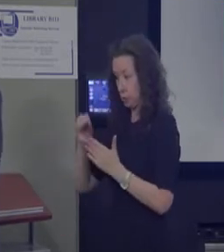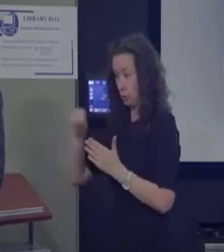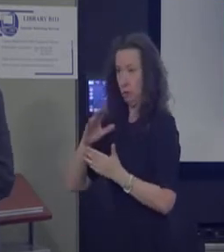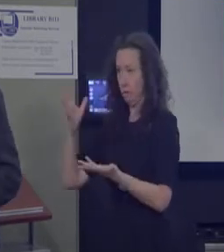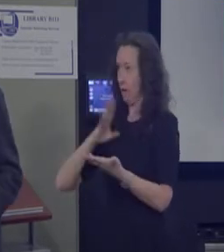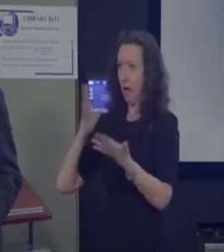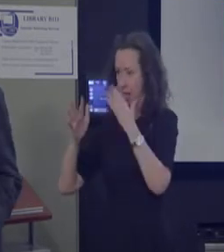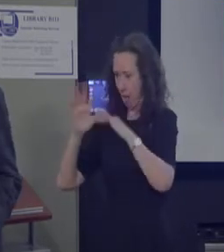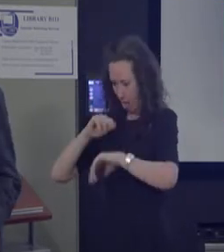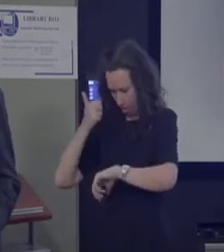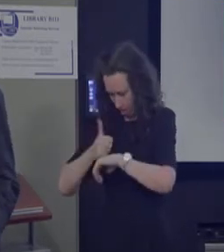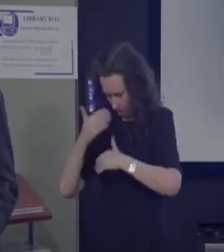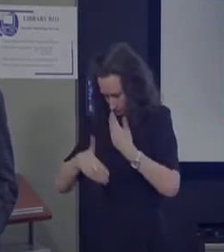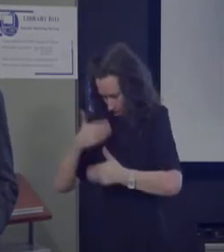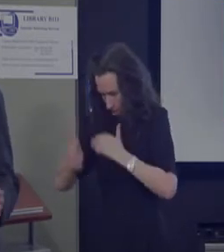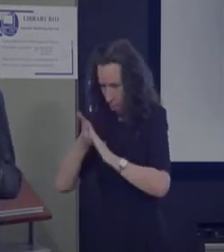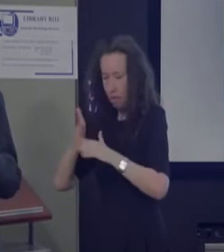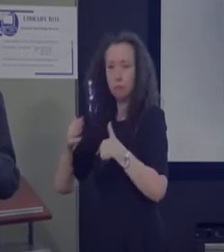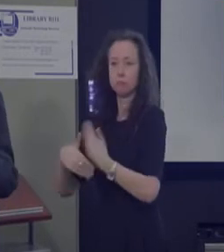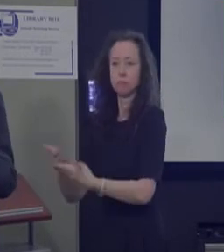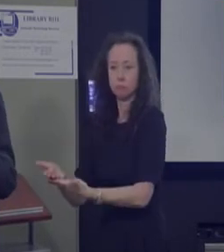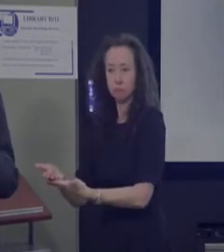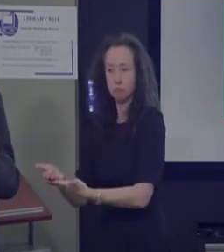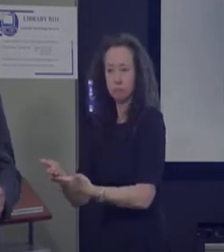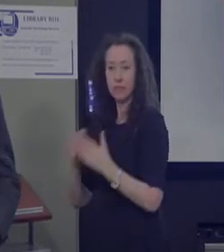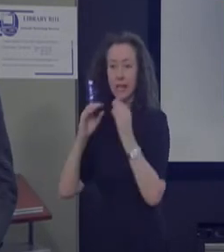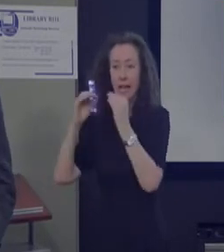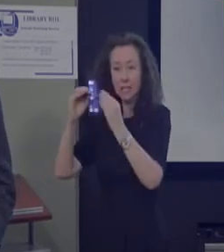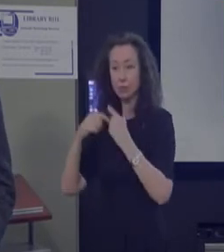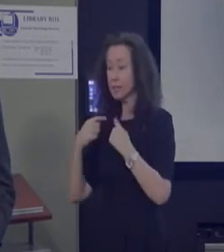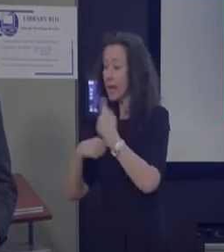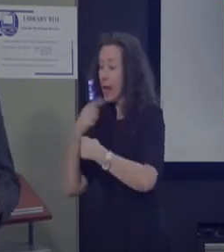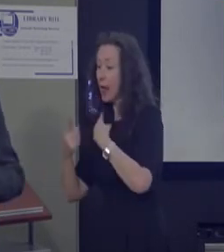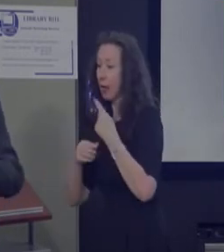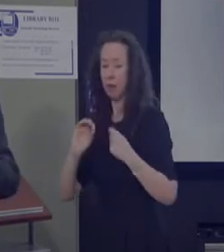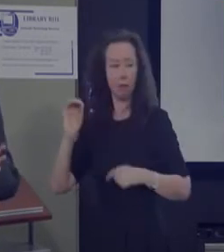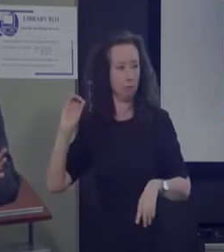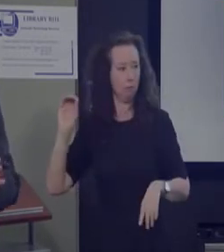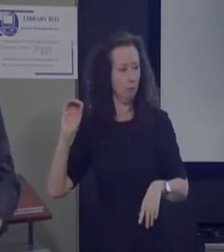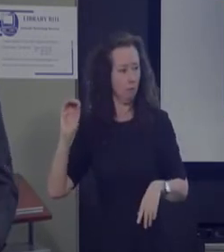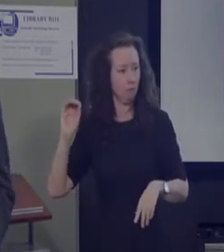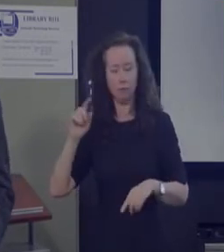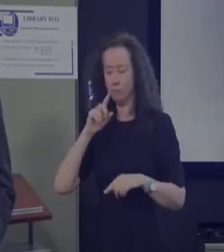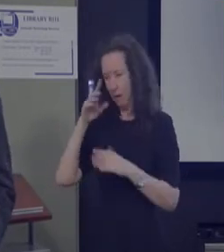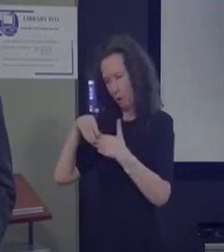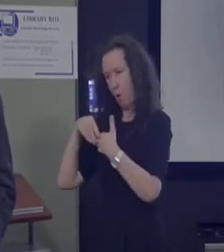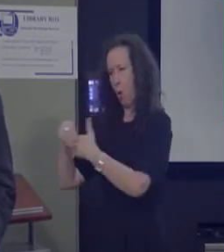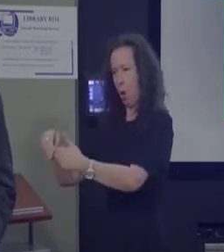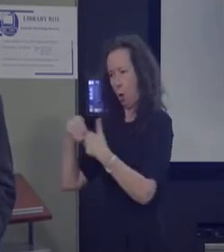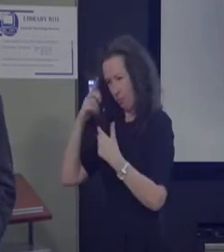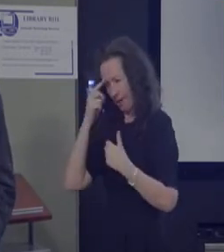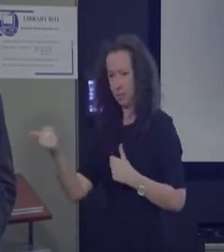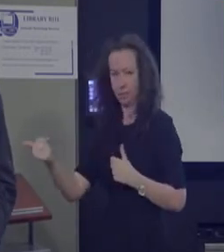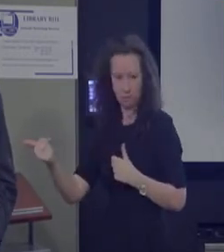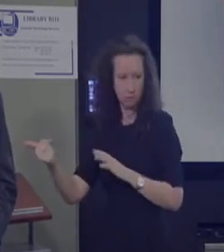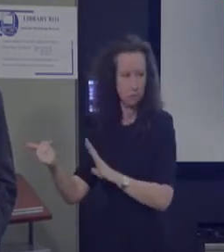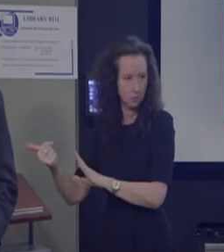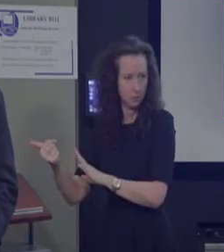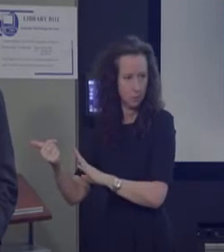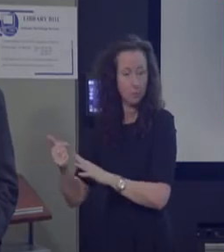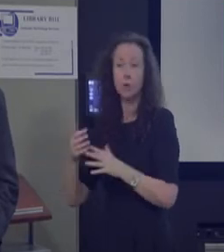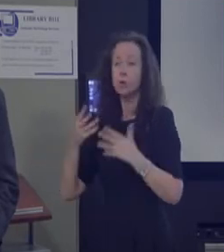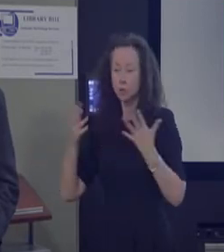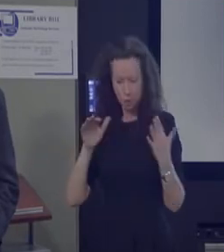up the next experiment and they run that. And the instructor doesn't tell them anything. It's very open-ended. So what would be